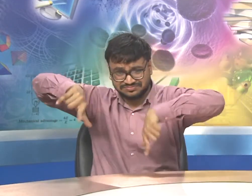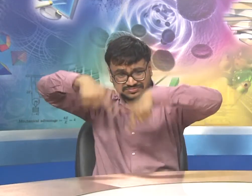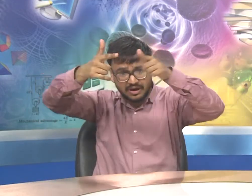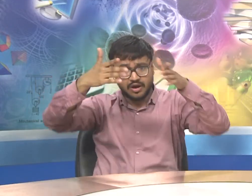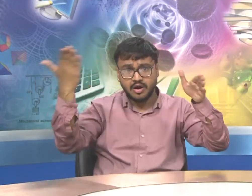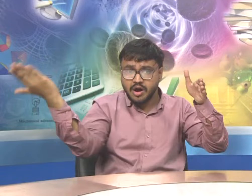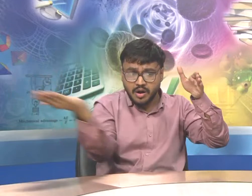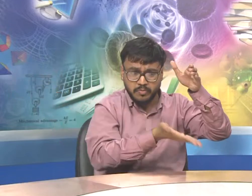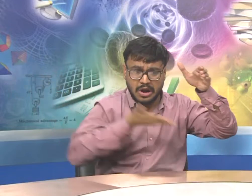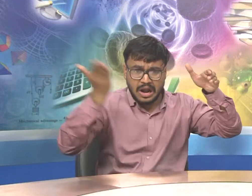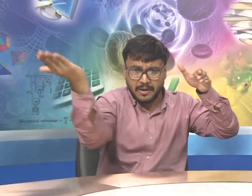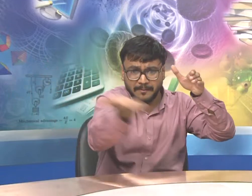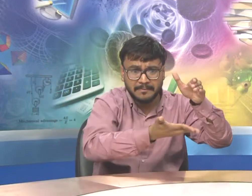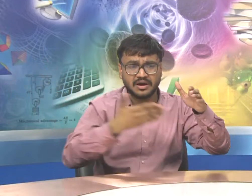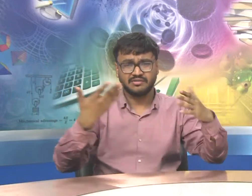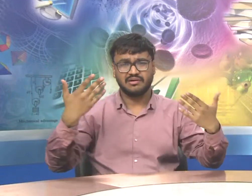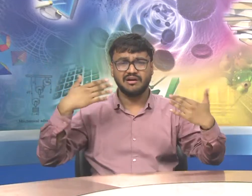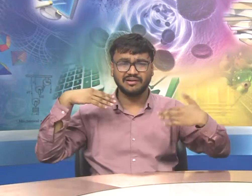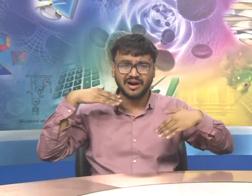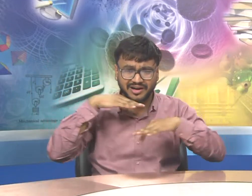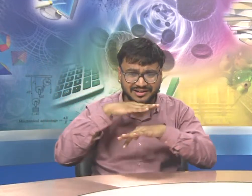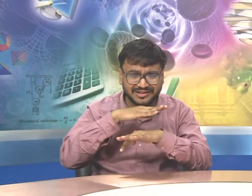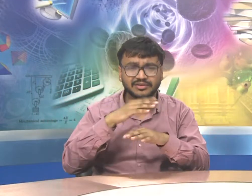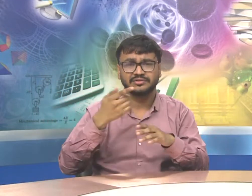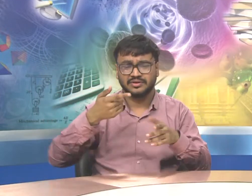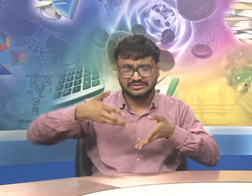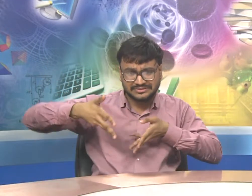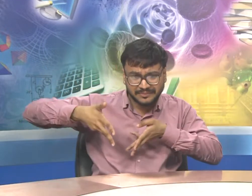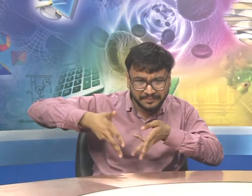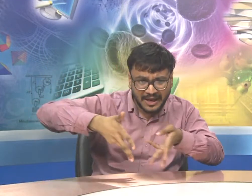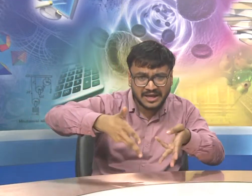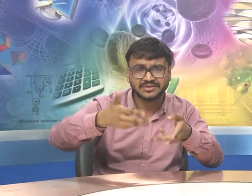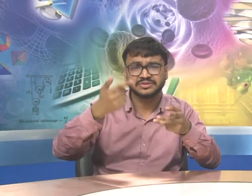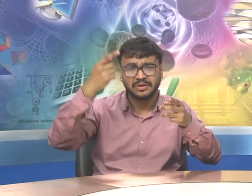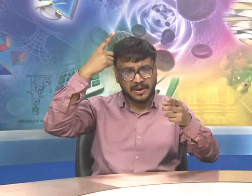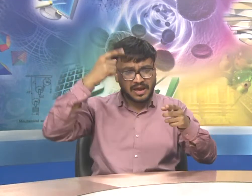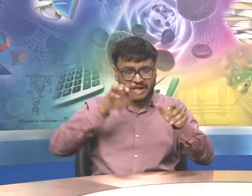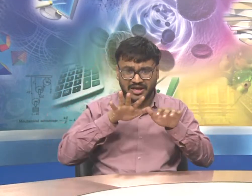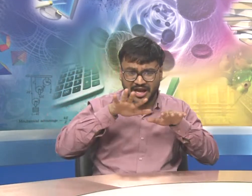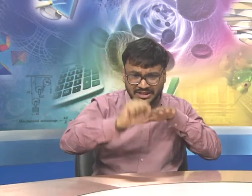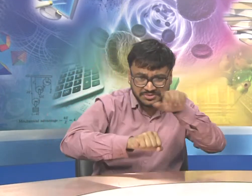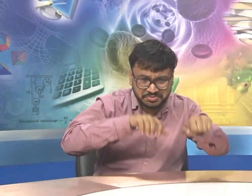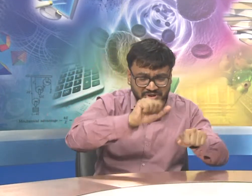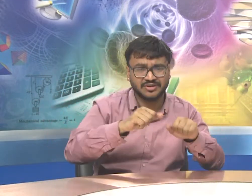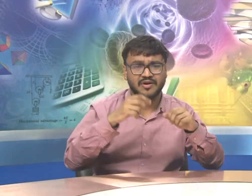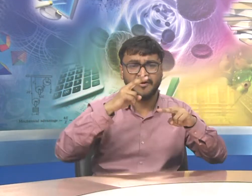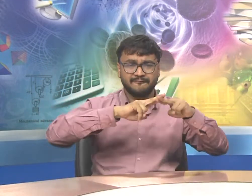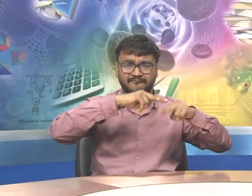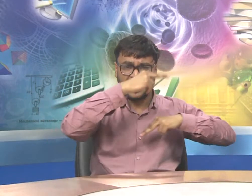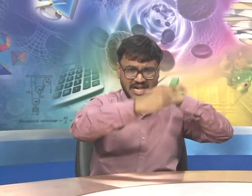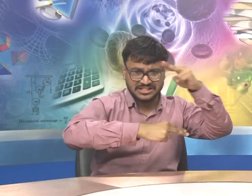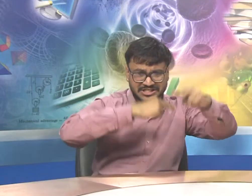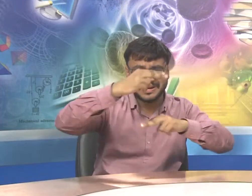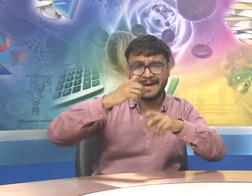ordered closure of a few factories near Kanpur,